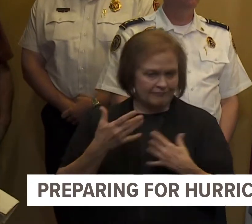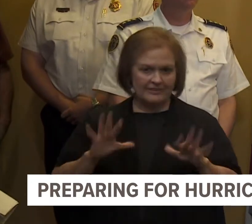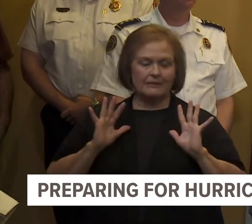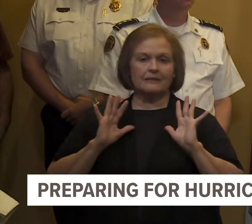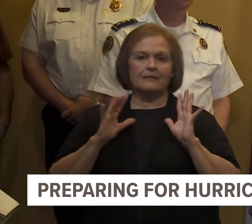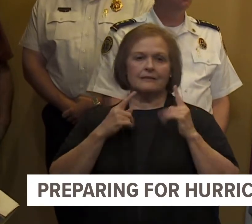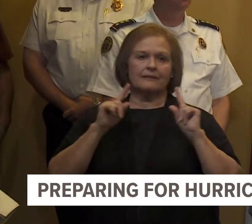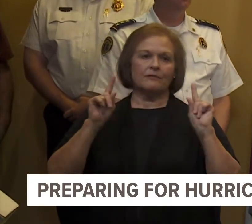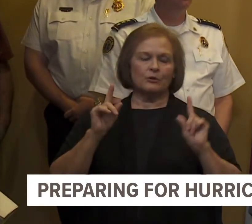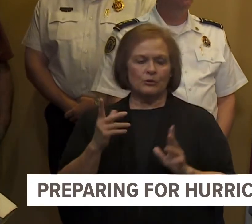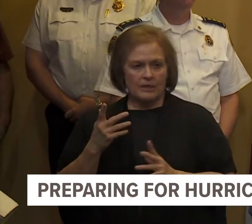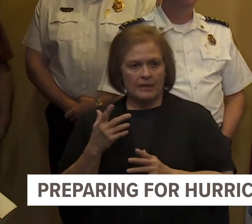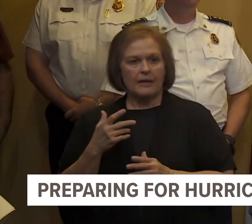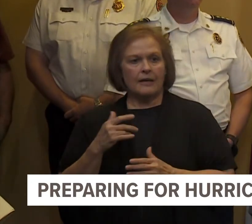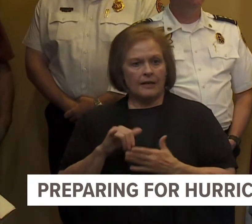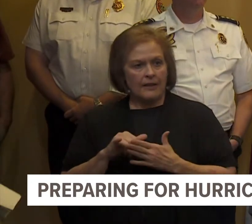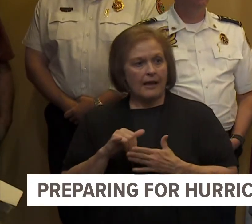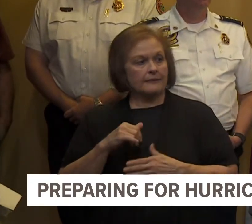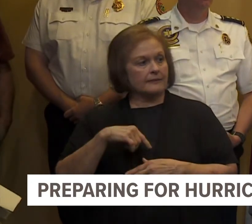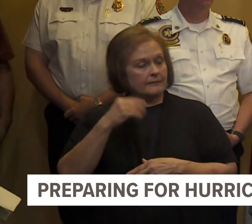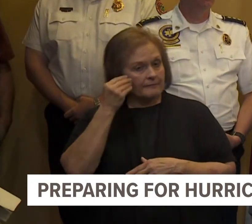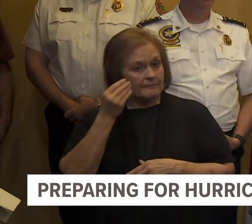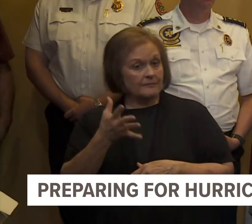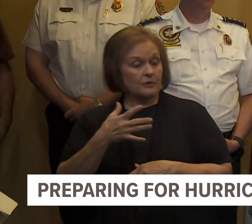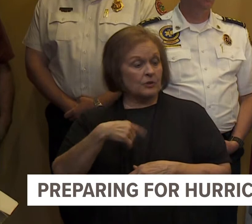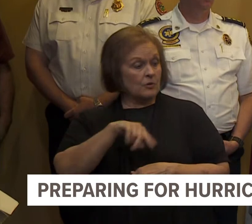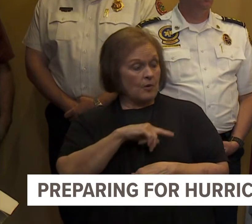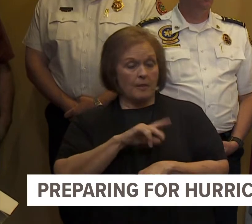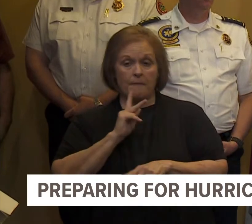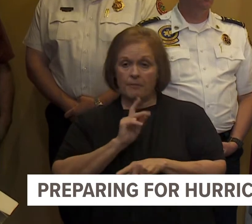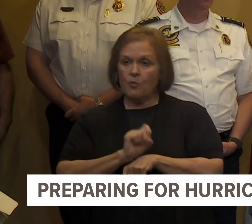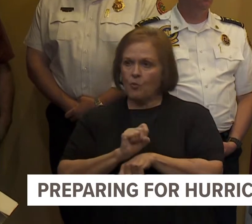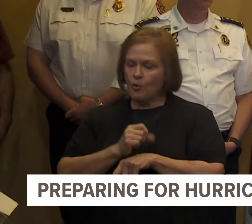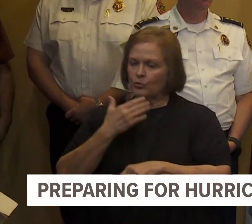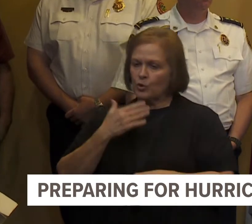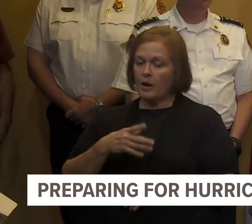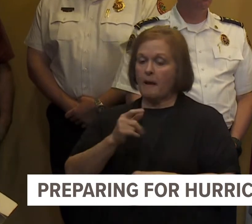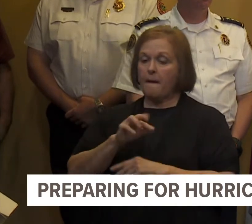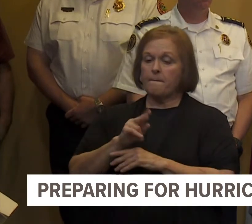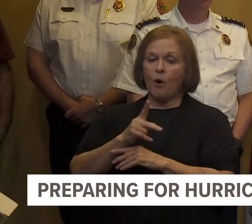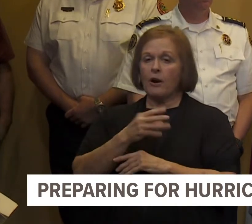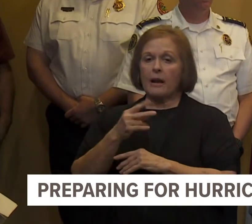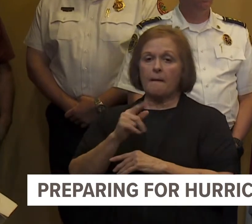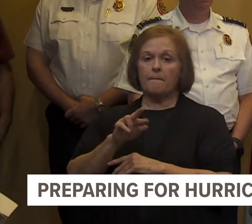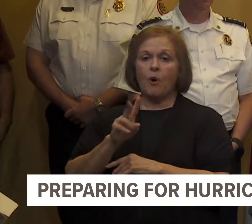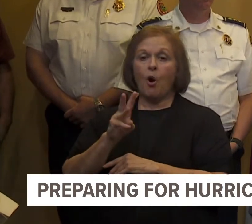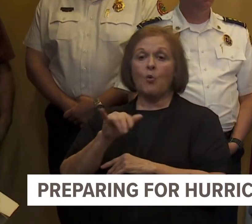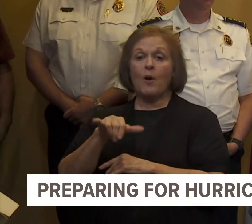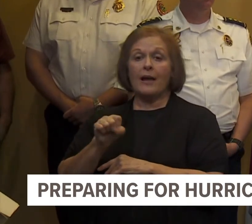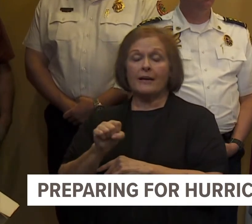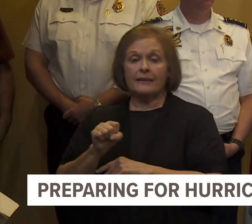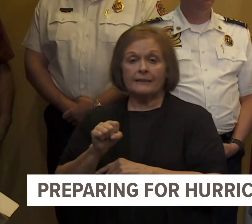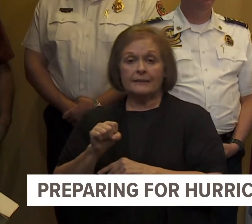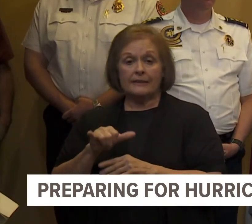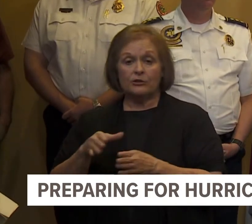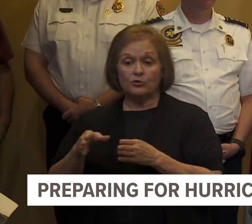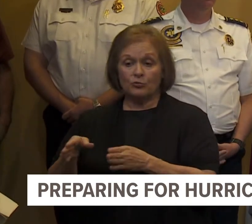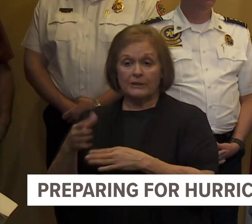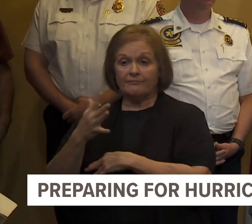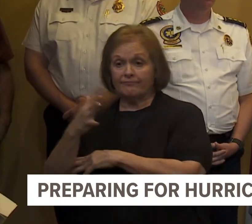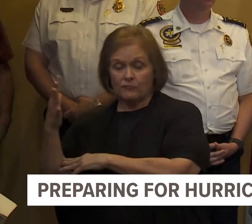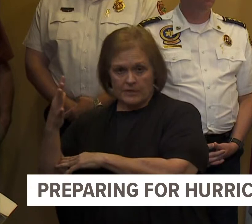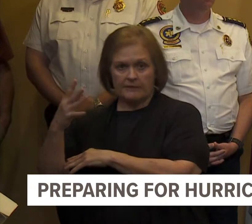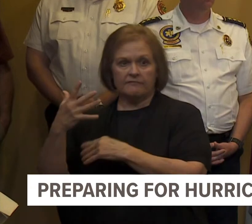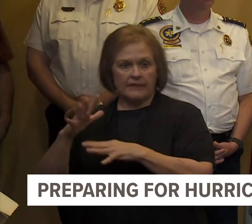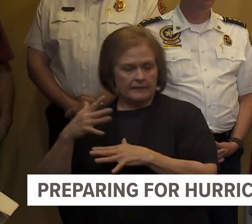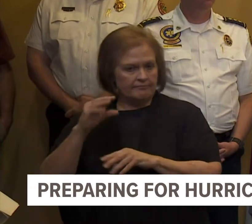you what type of folks we've got working with us. For parks and parkways, the Forestry Division is